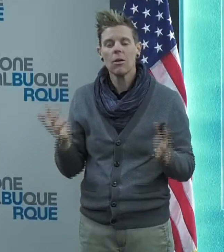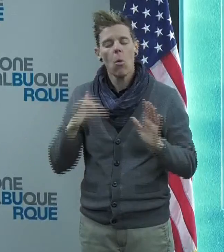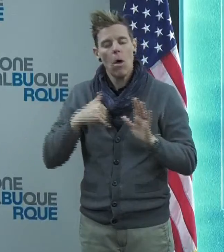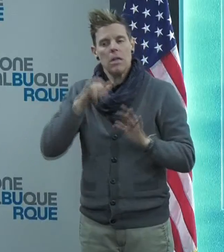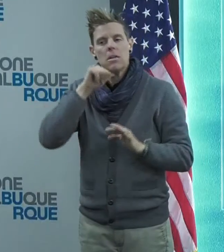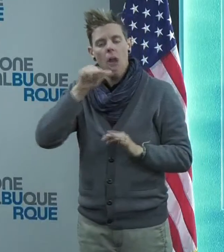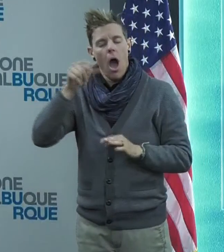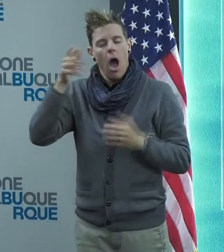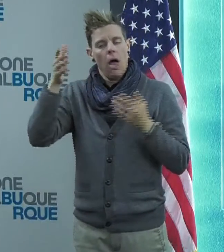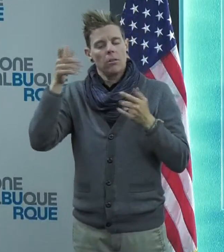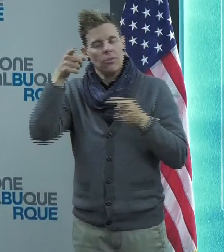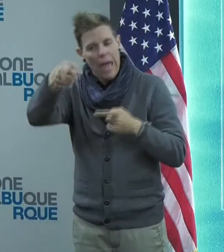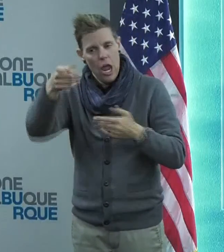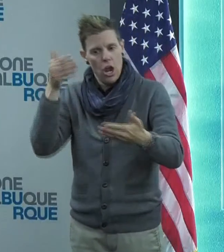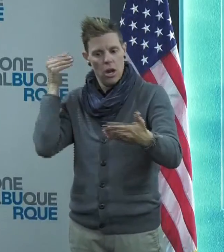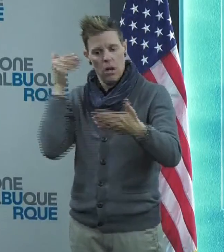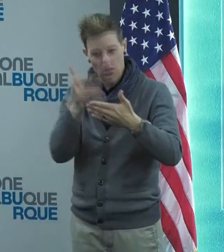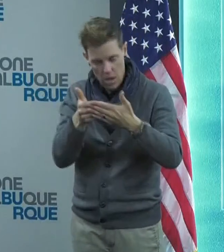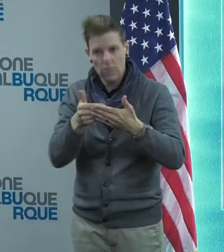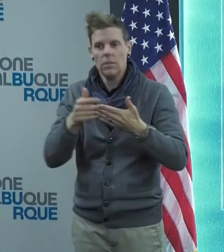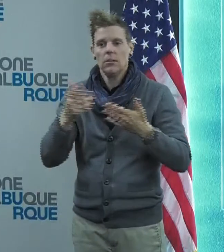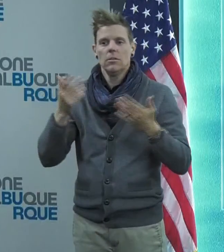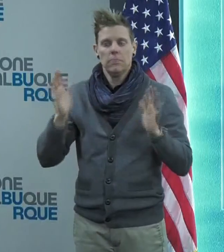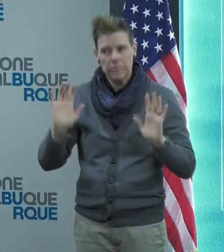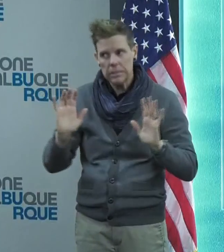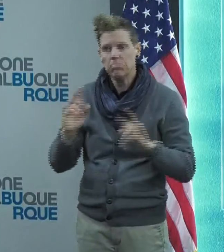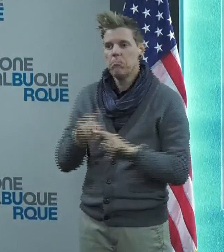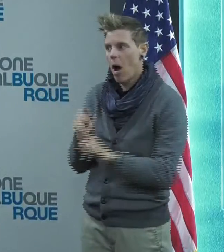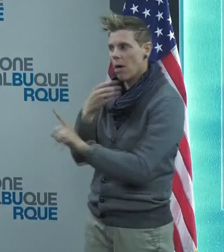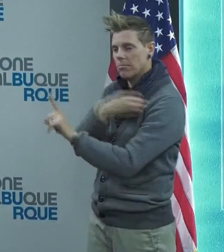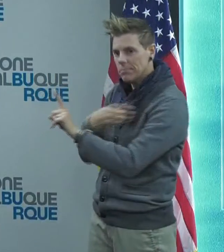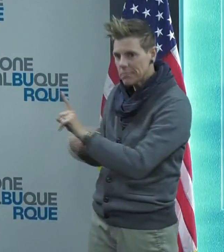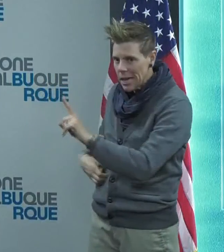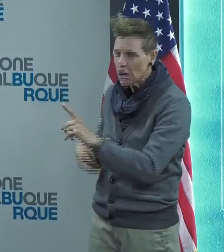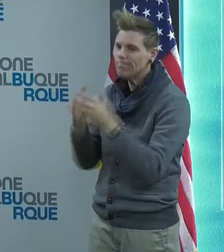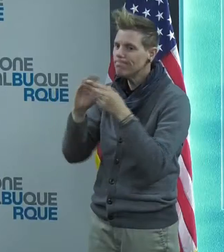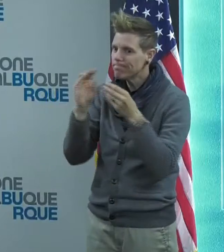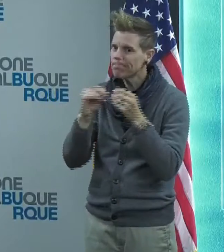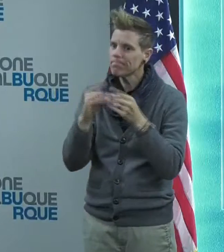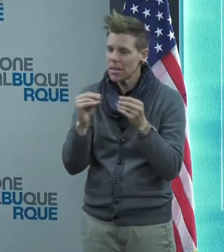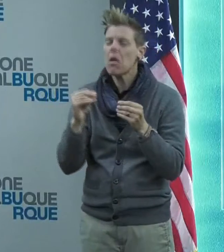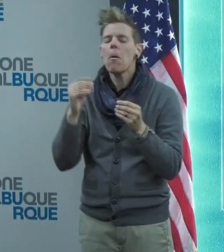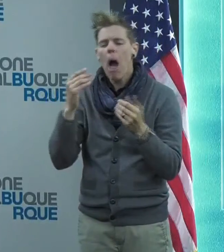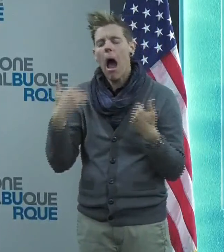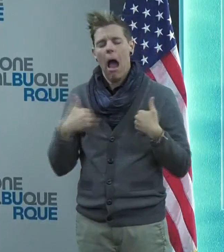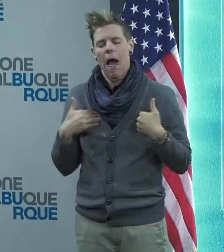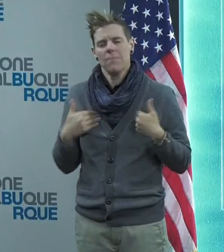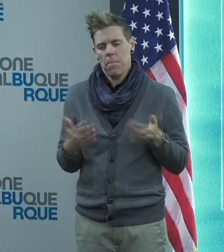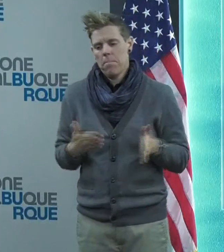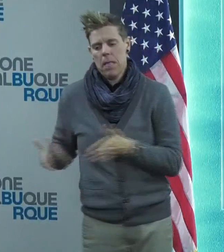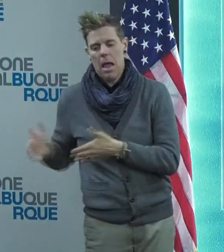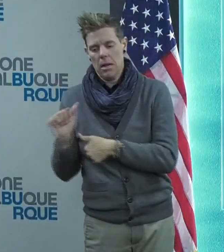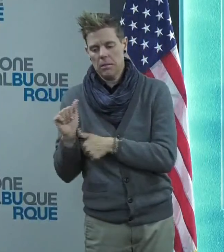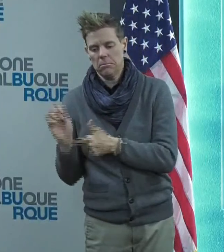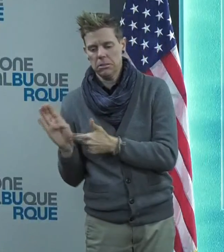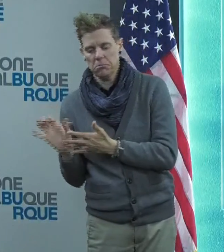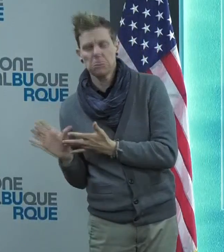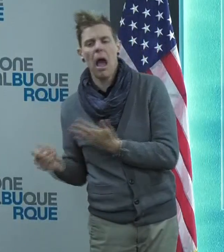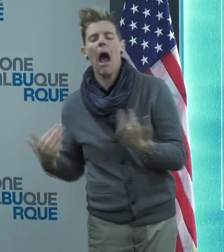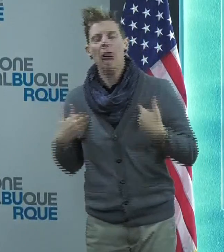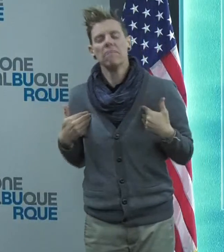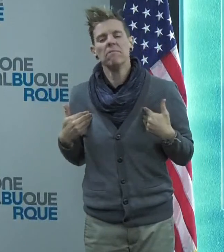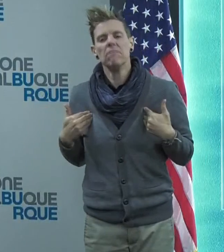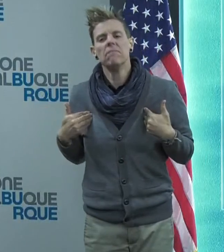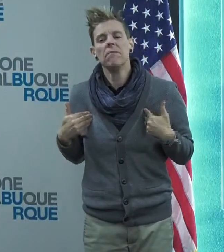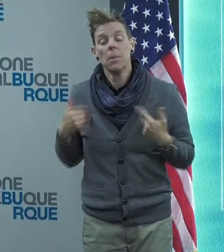hospitals have done a great job of having plans in place to expand their capacity as needed. But especially with something like this that removes medical providers